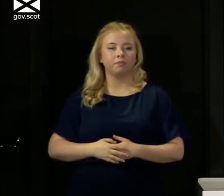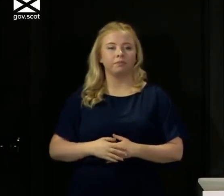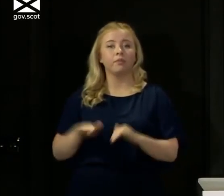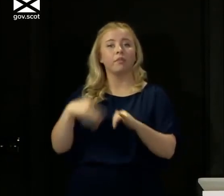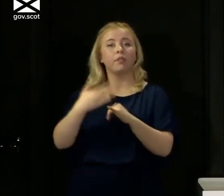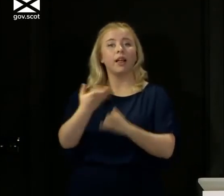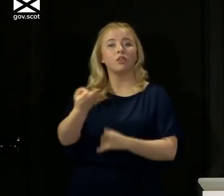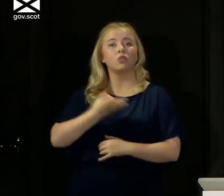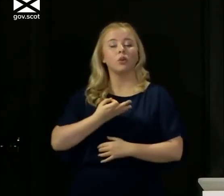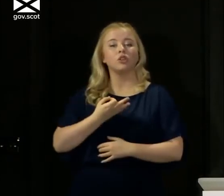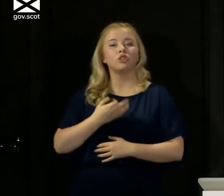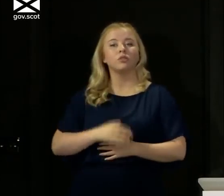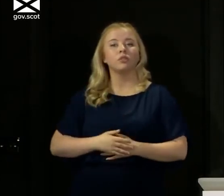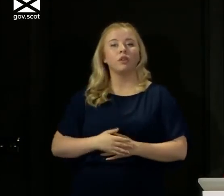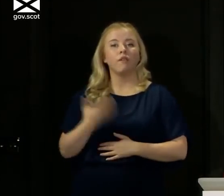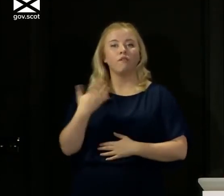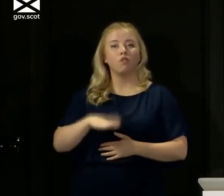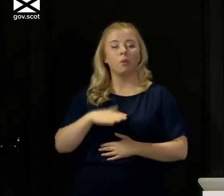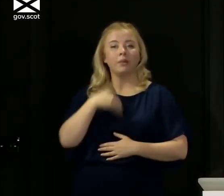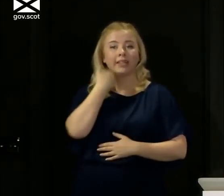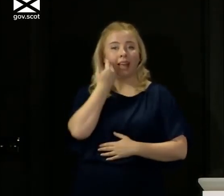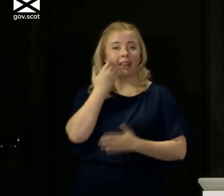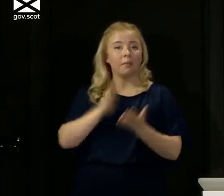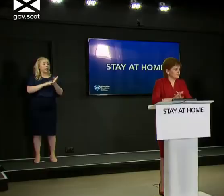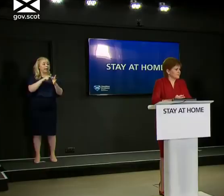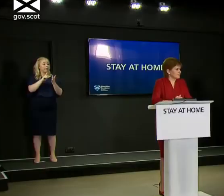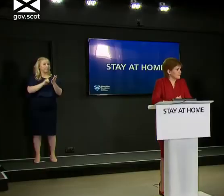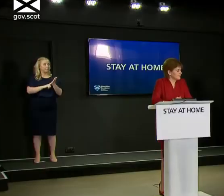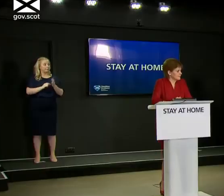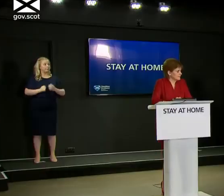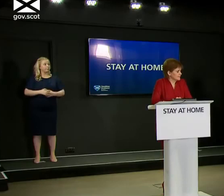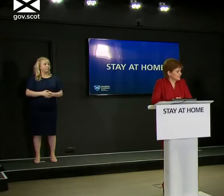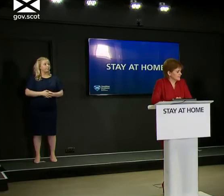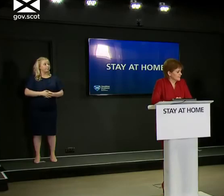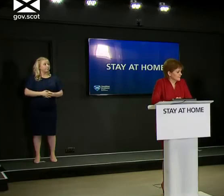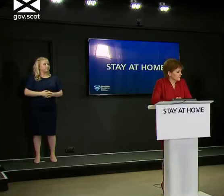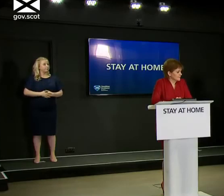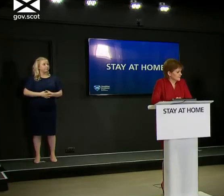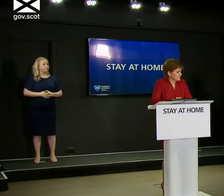And lastly today, Rachel Watson from the Daily Mail.